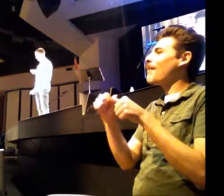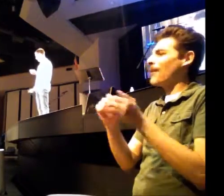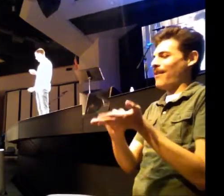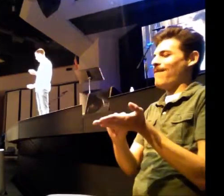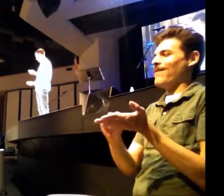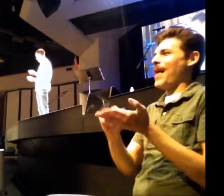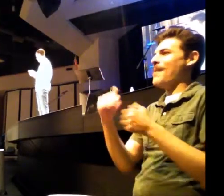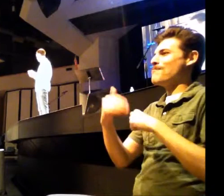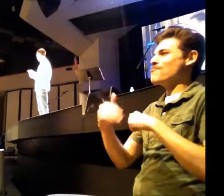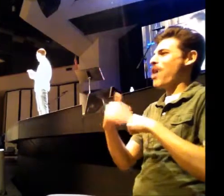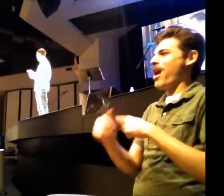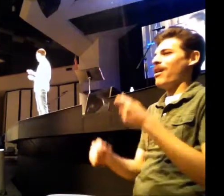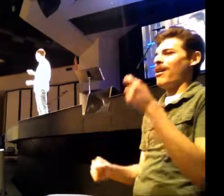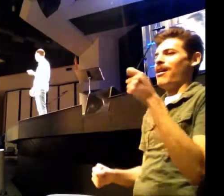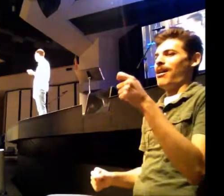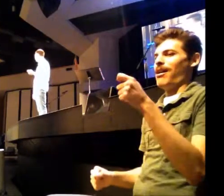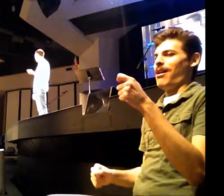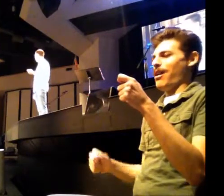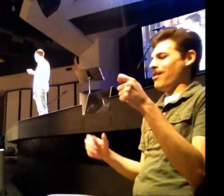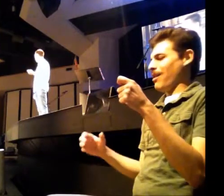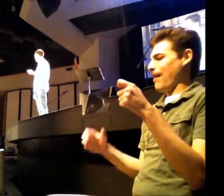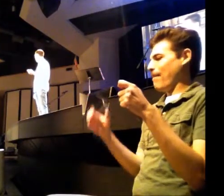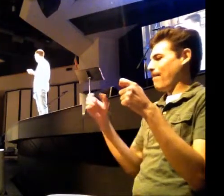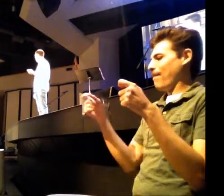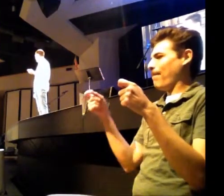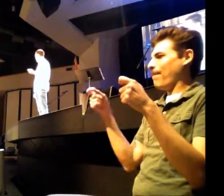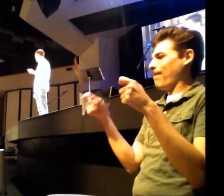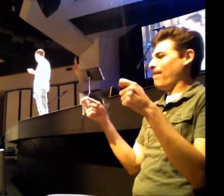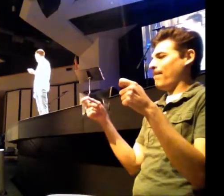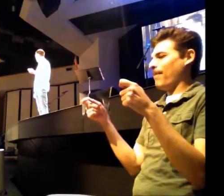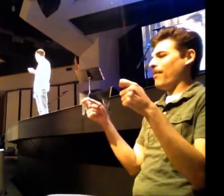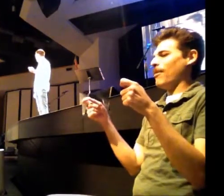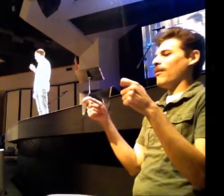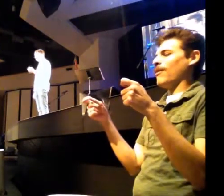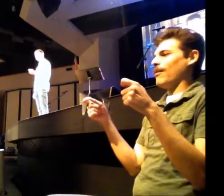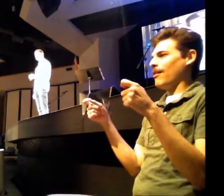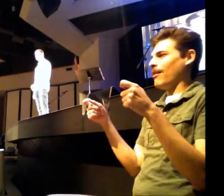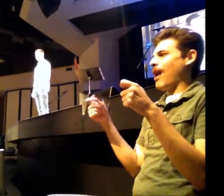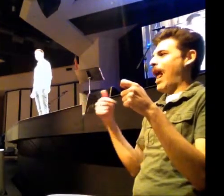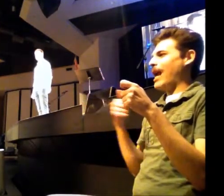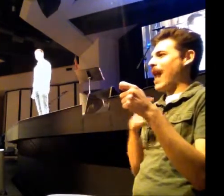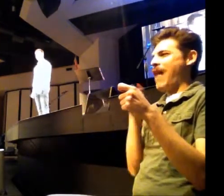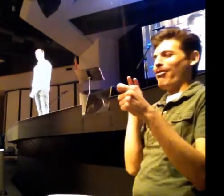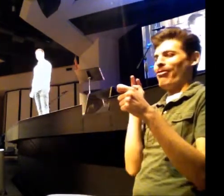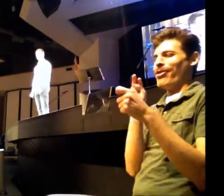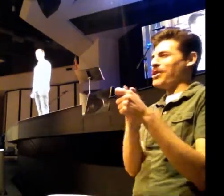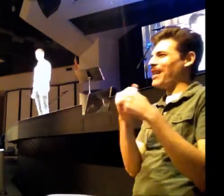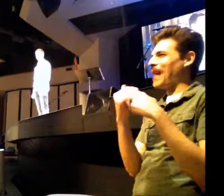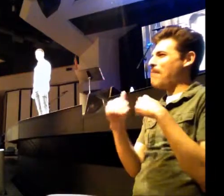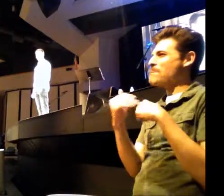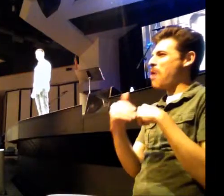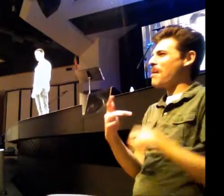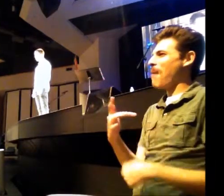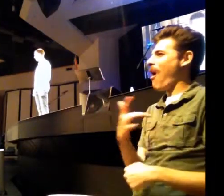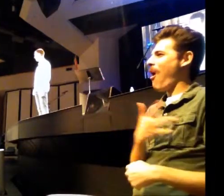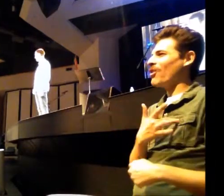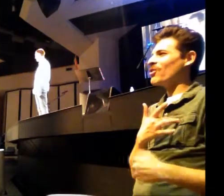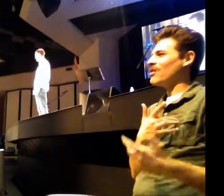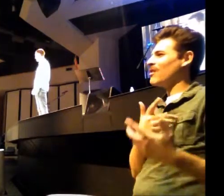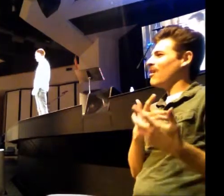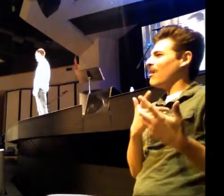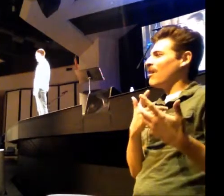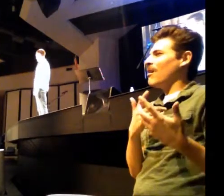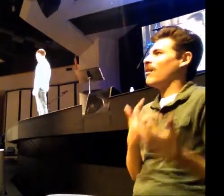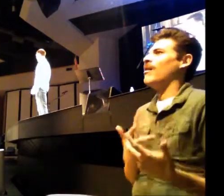one hand, and a cup in the other. And I looked at that breath, and I just felt heavy-hearted and frustrated